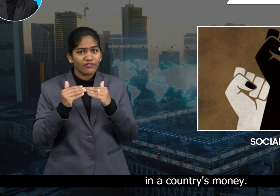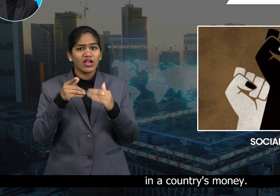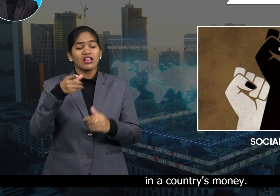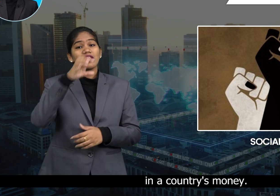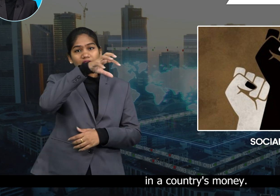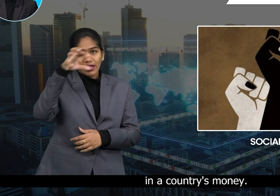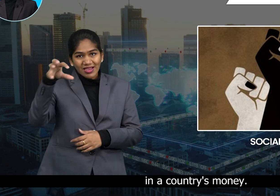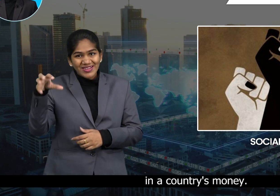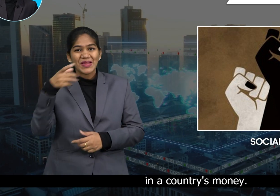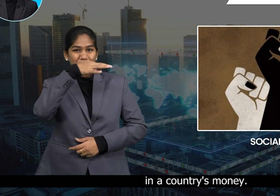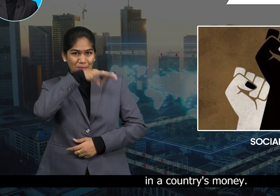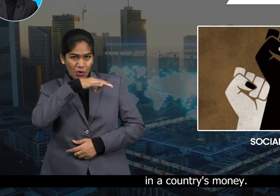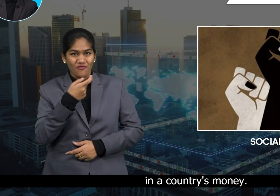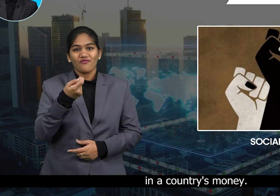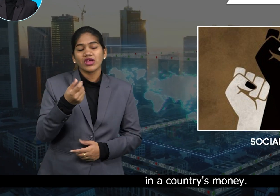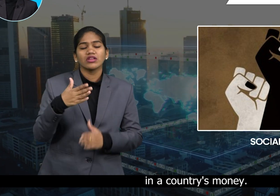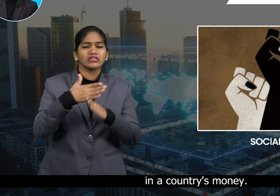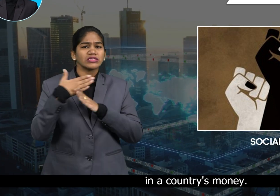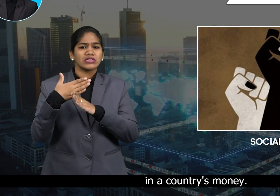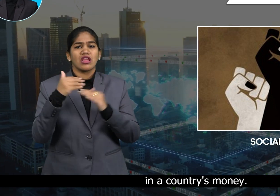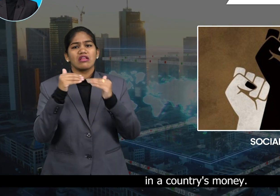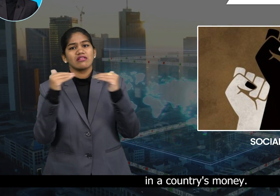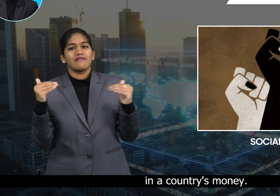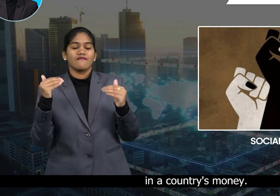a country's money.